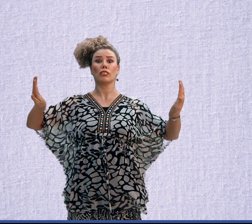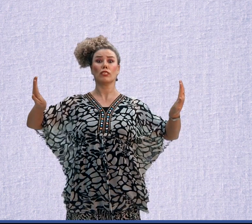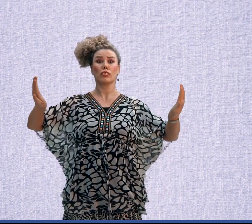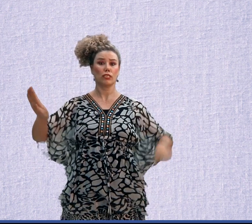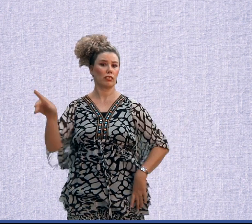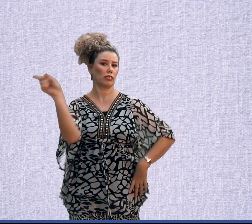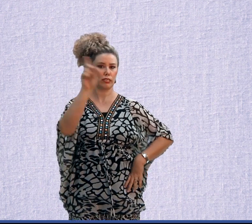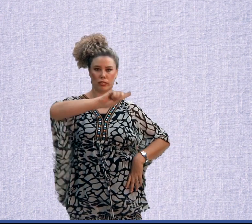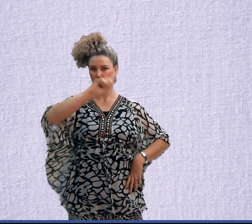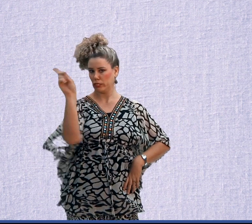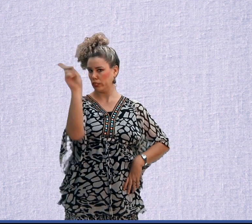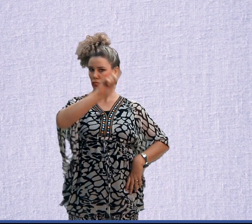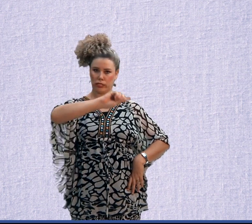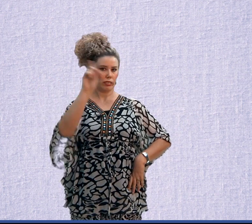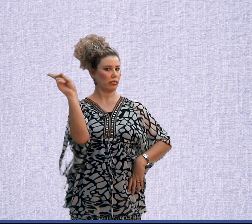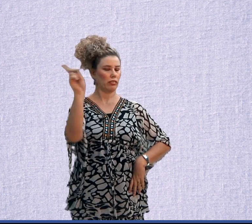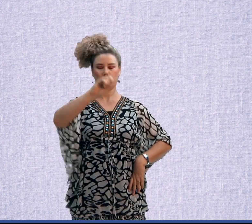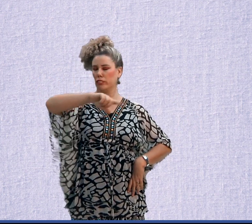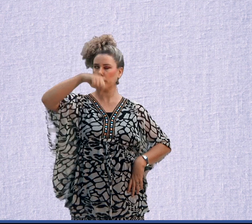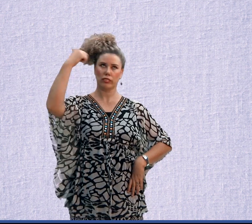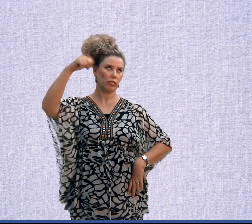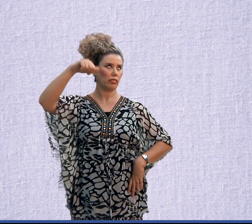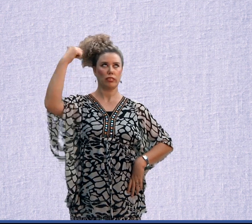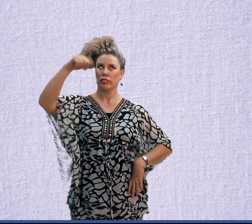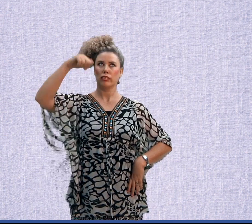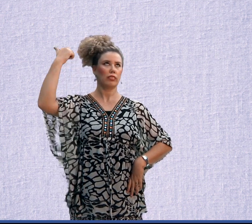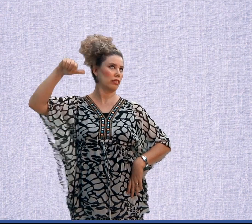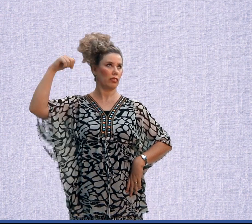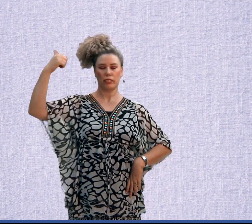apartheid? We should have just said no a long, long time ago.